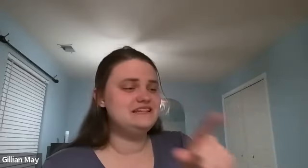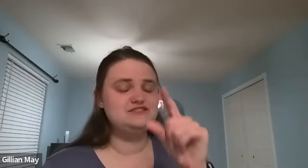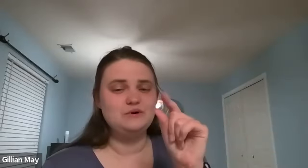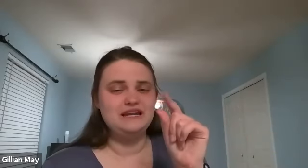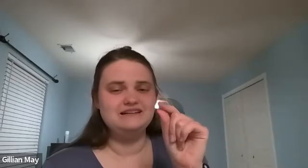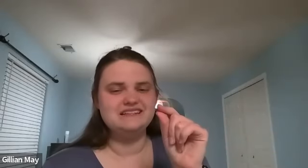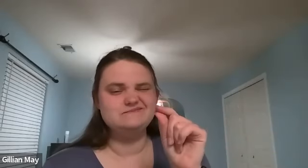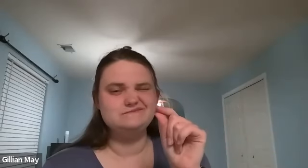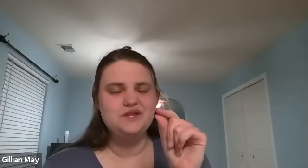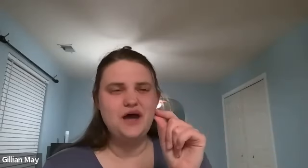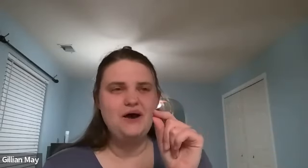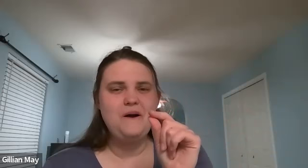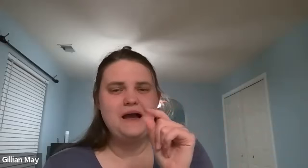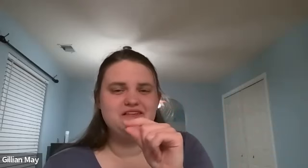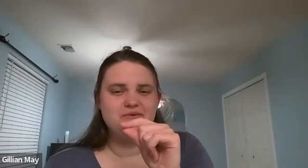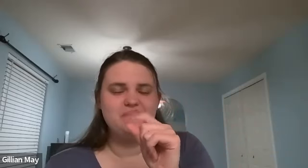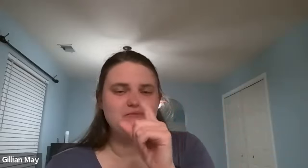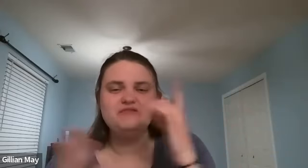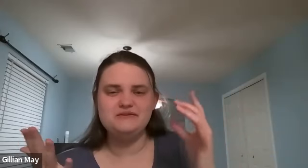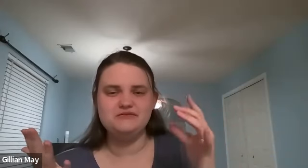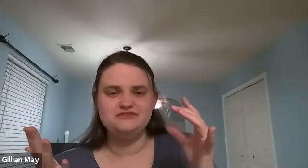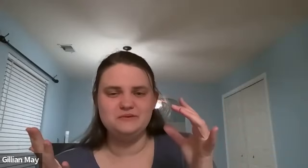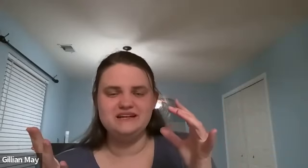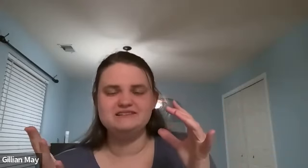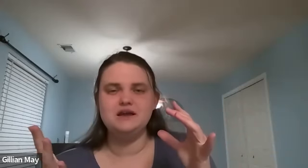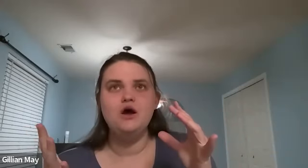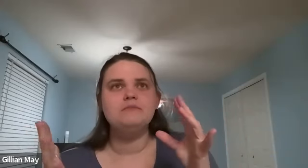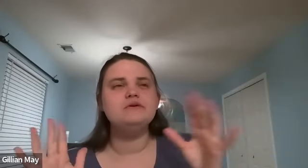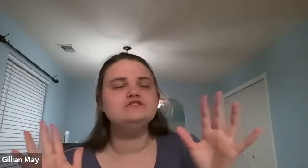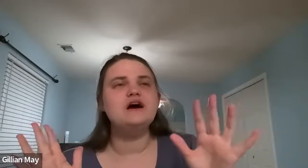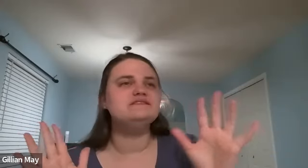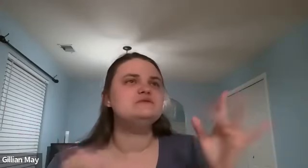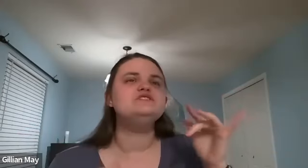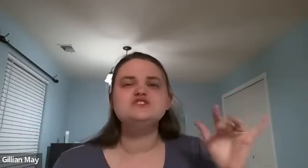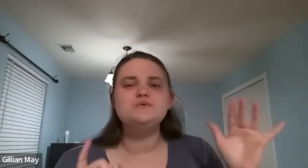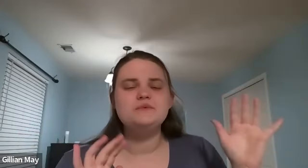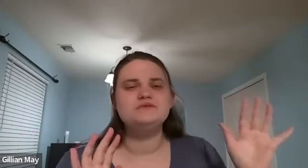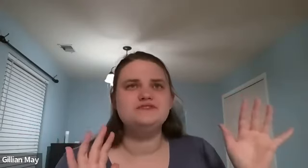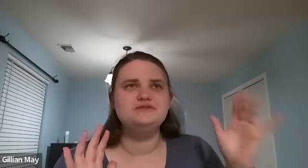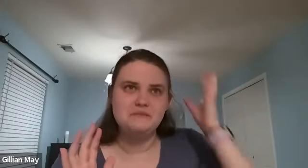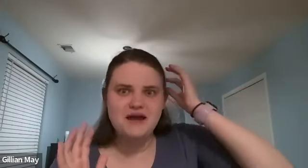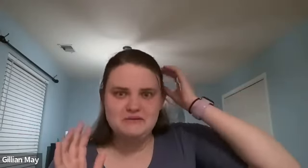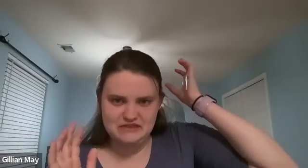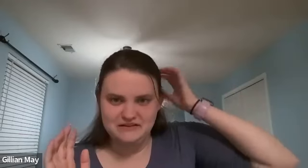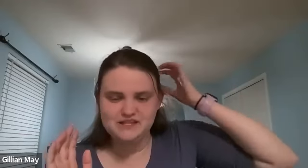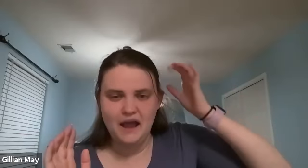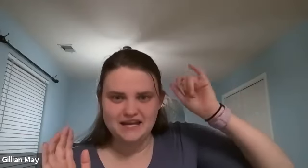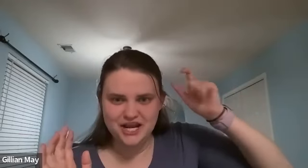says 20, and I was like, no, I think we've already reviewed 20. I was like, but we'll still do one we reviewed. In my mind, that's why I changed